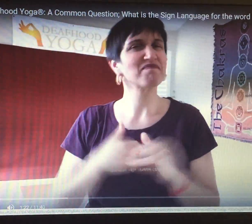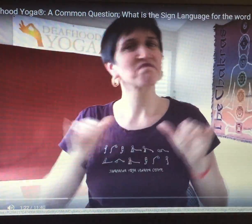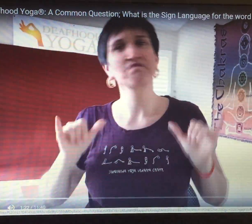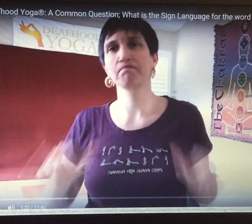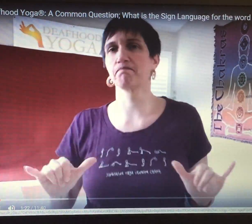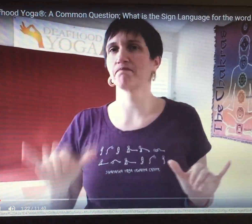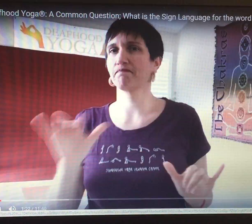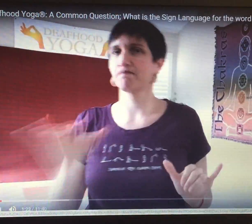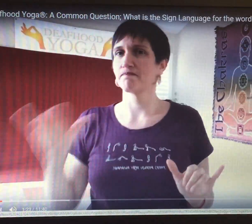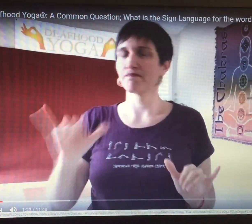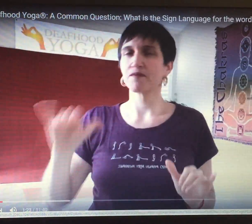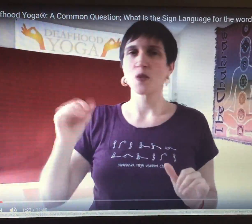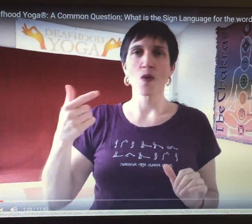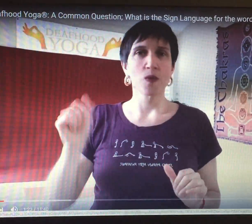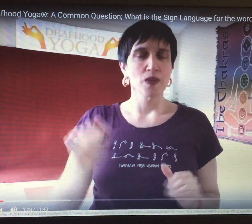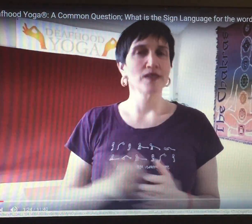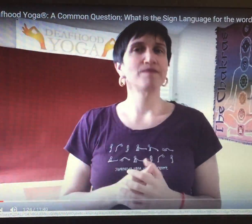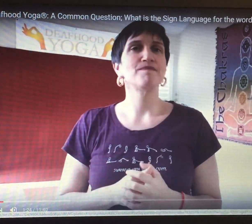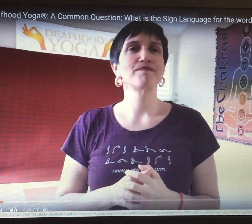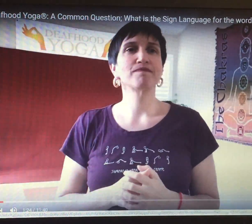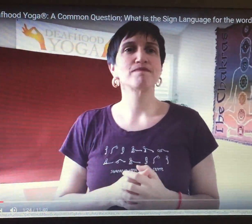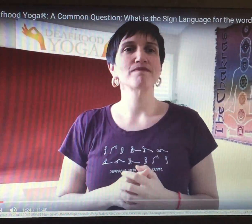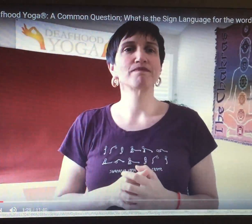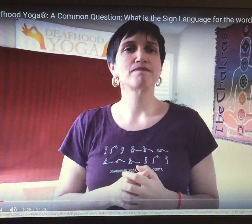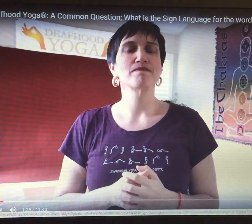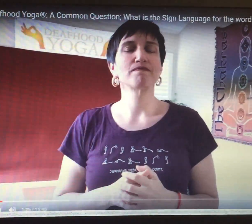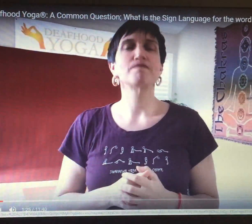seem to match. So we just stayed with finger spelling it.